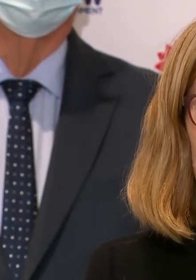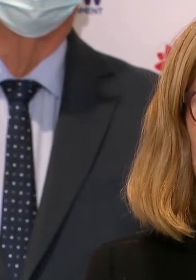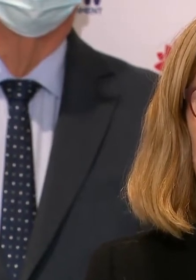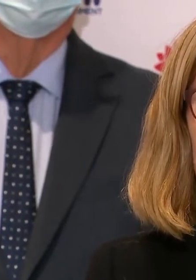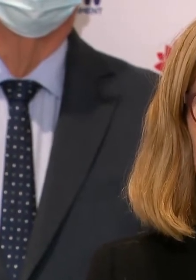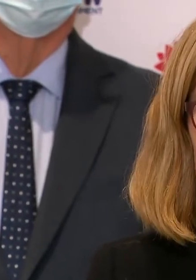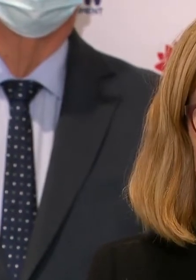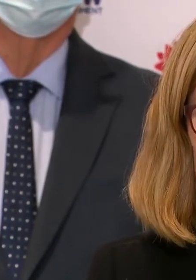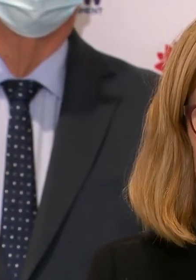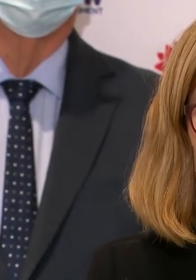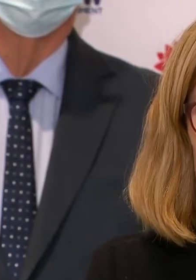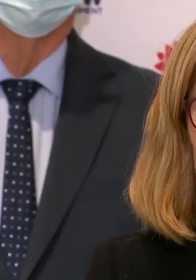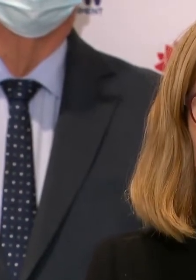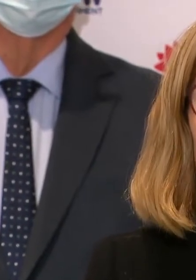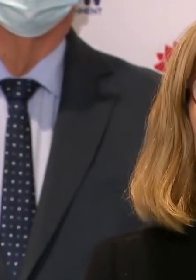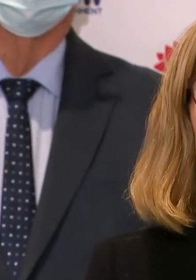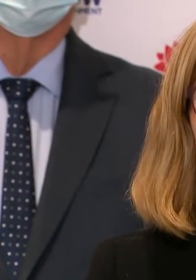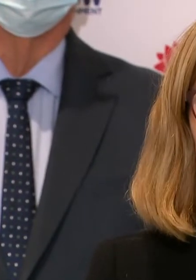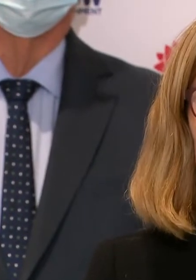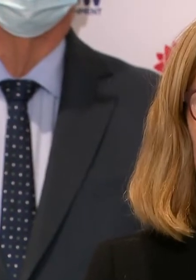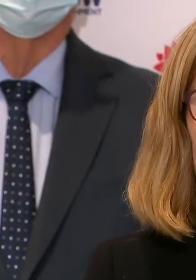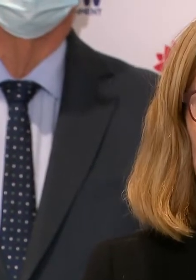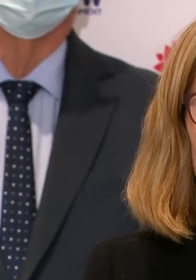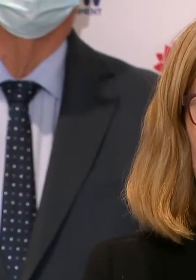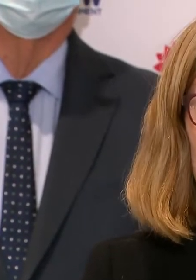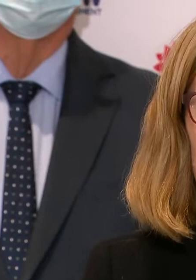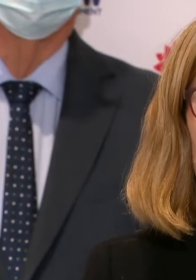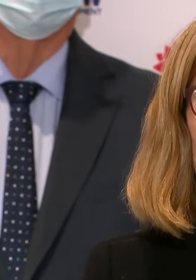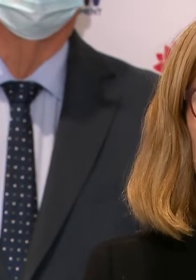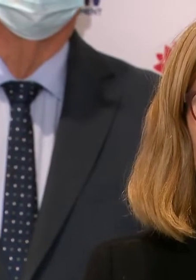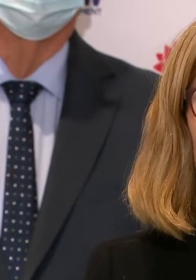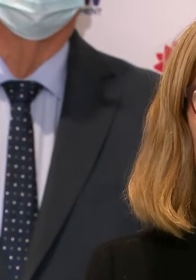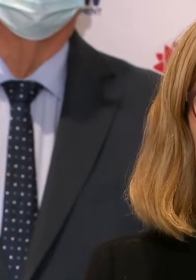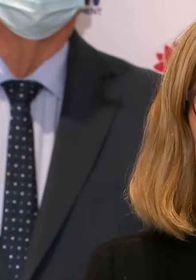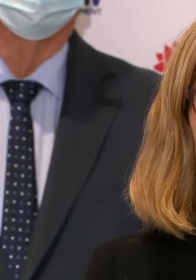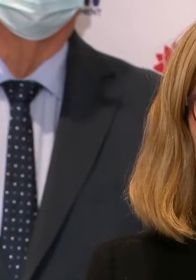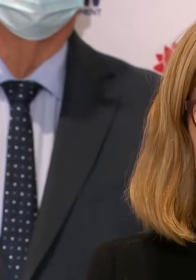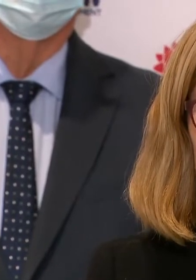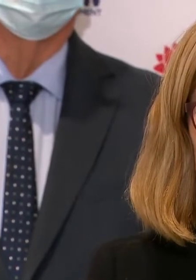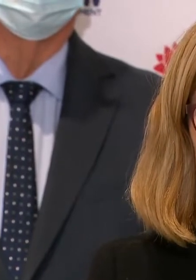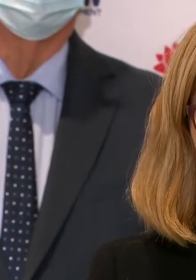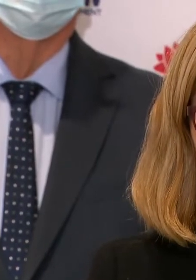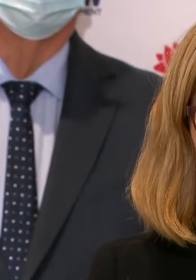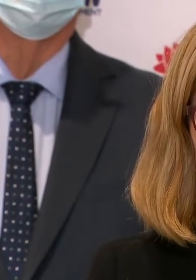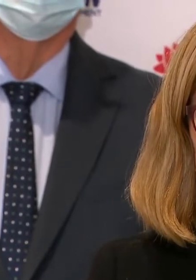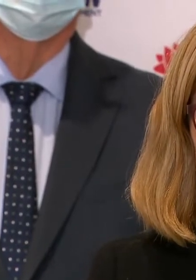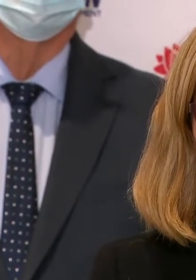and AstraZeneca, consider the use of the Pfizer in the younger working population,